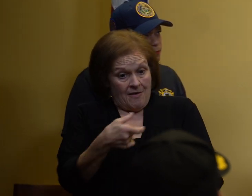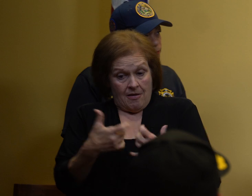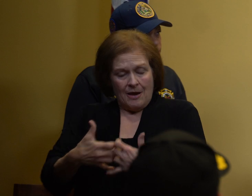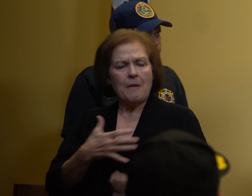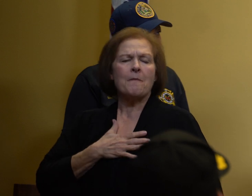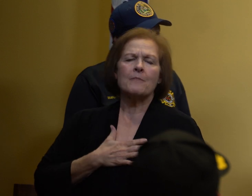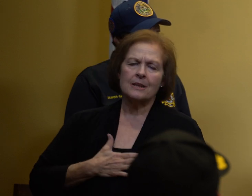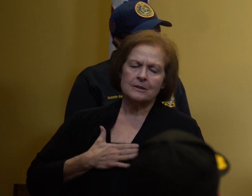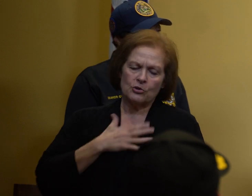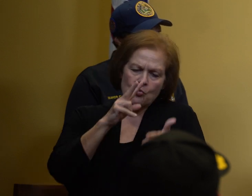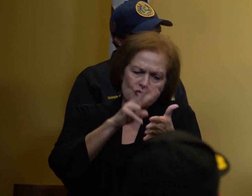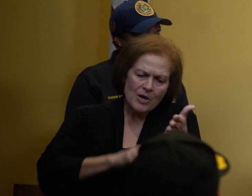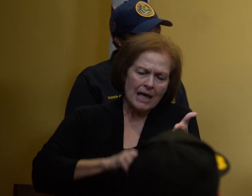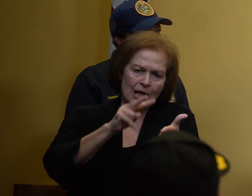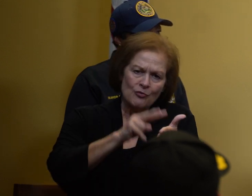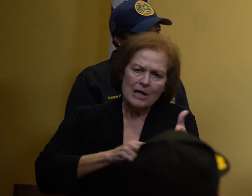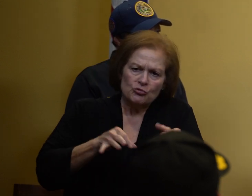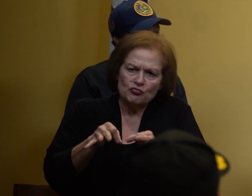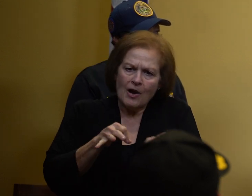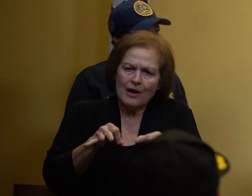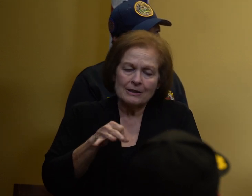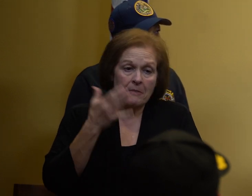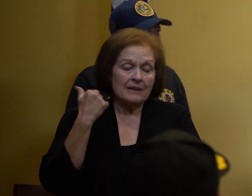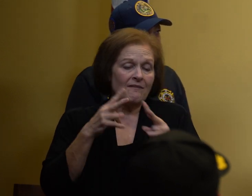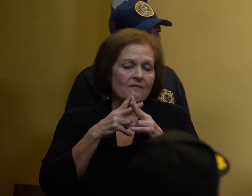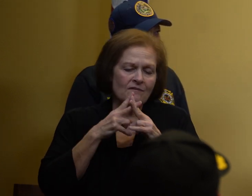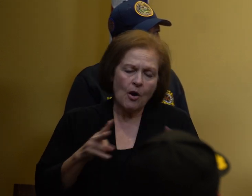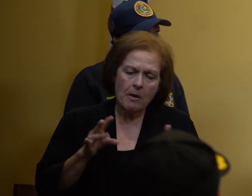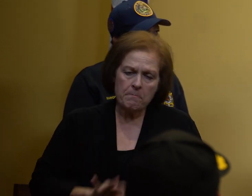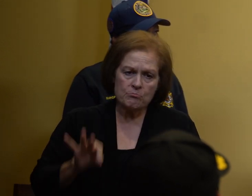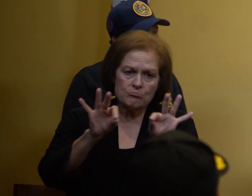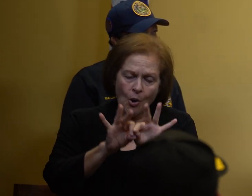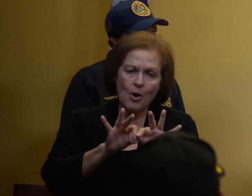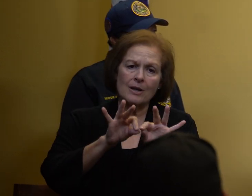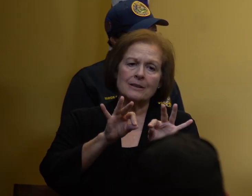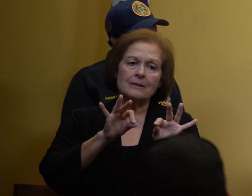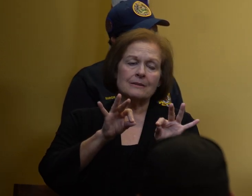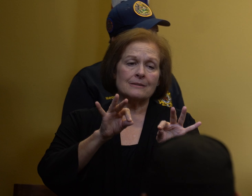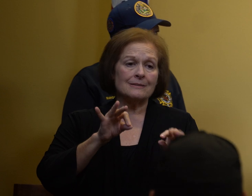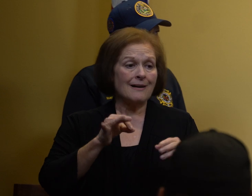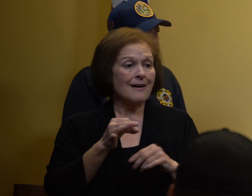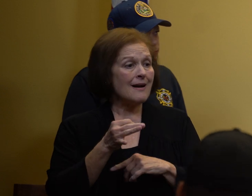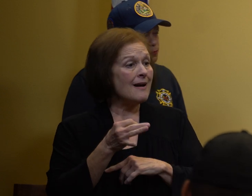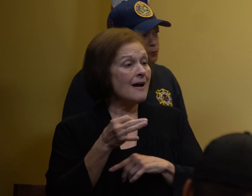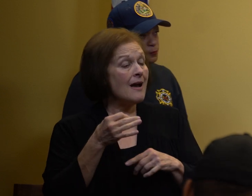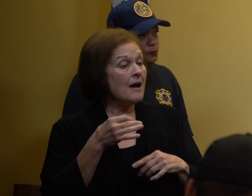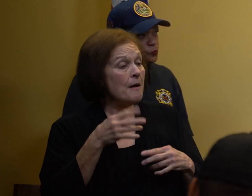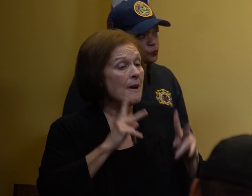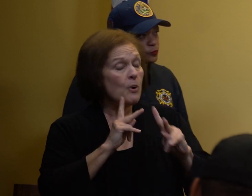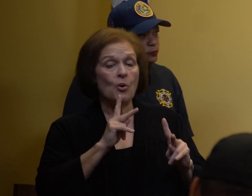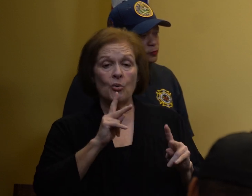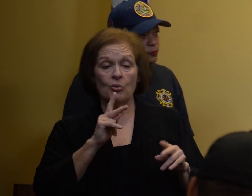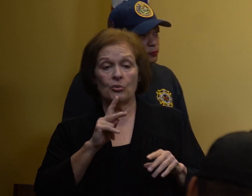the T, if you will, because it's so important to be reminded that we lost more people to generator